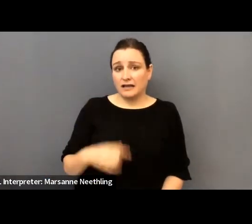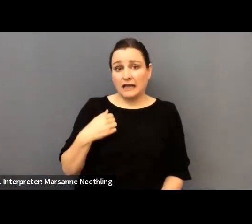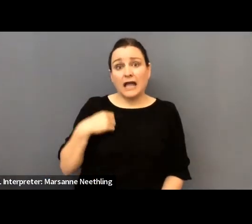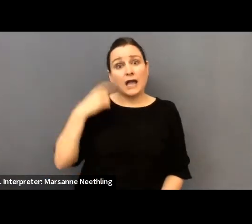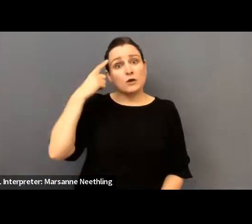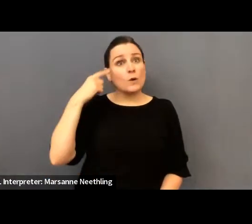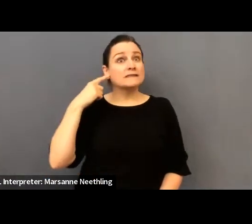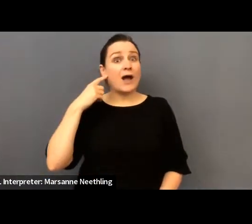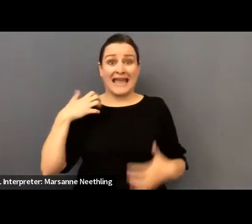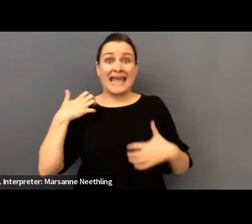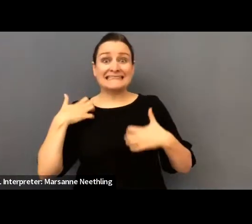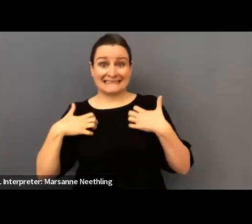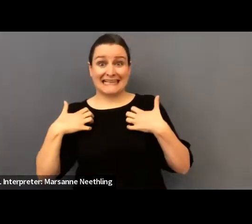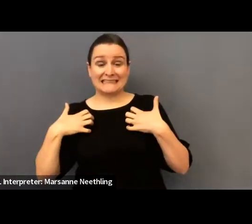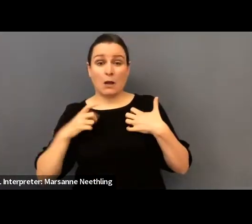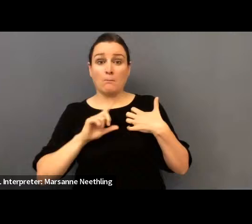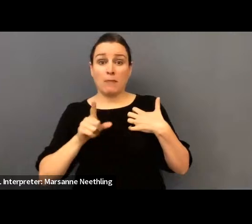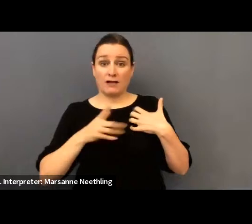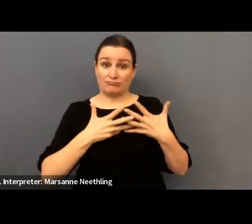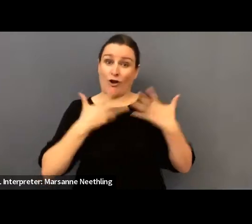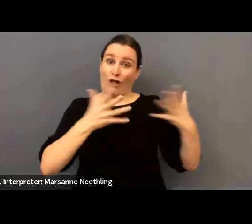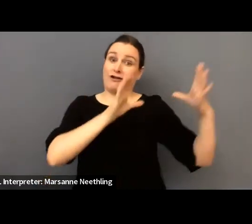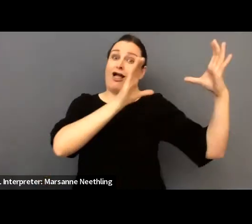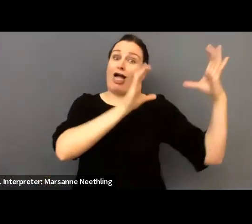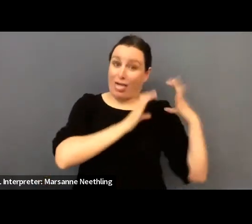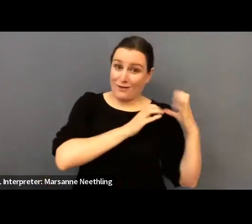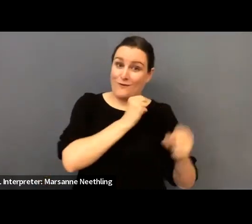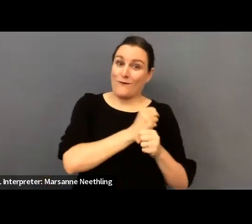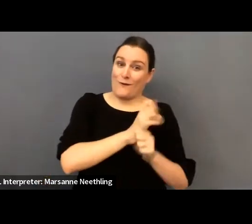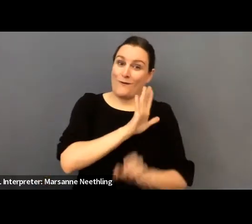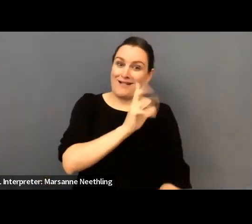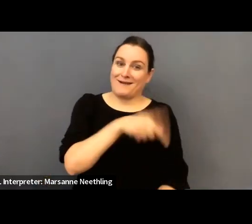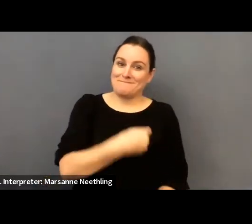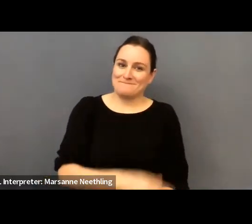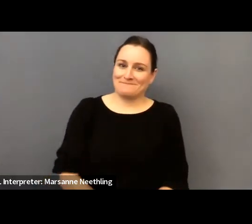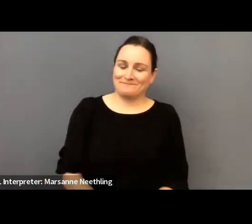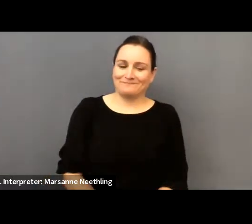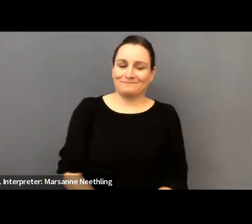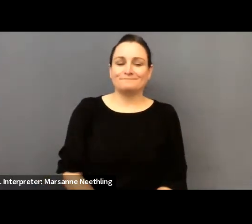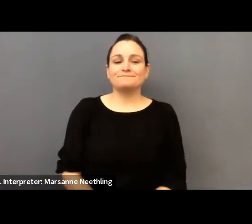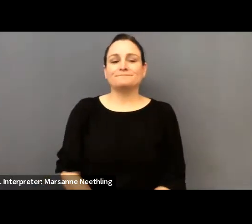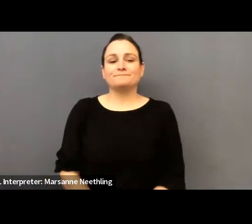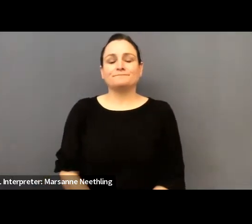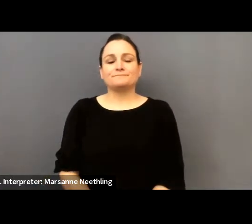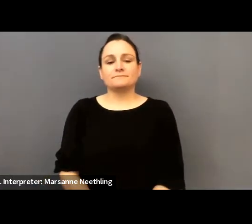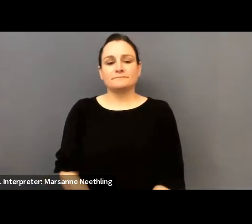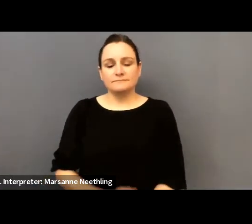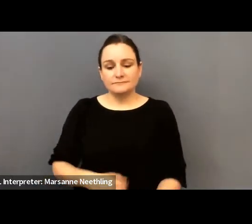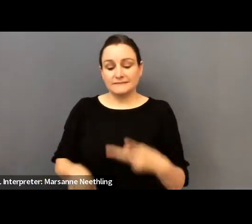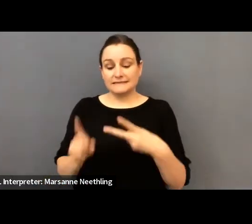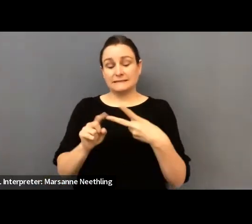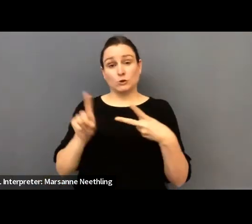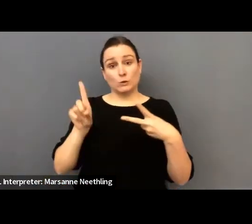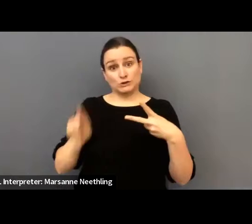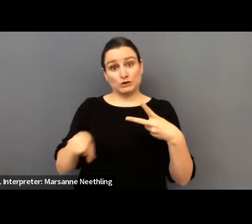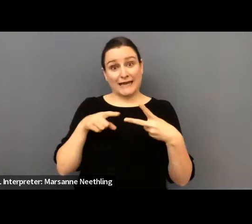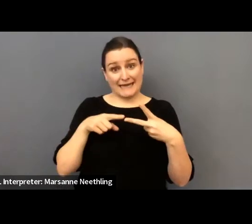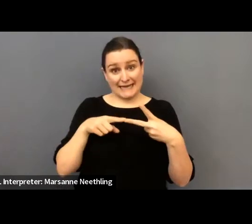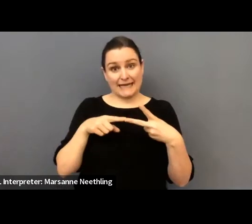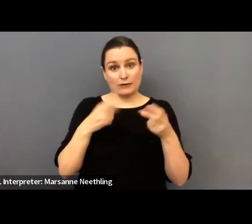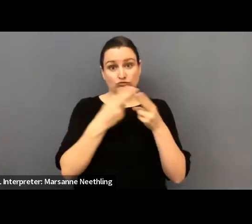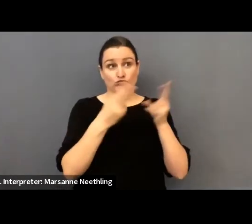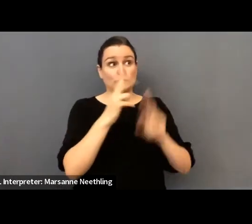as daunting as that is. The second question, how prepared are institutions of higher learning for